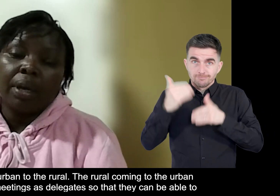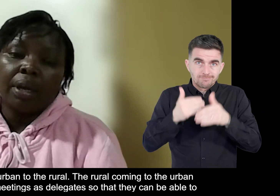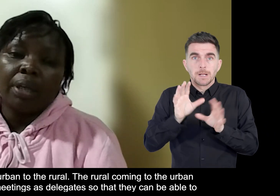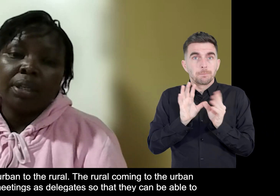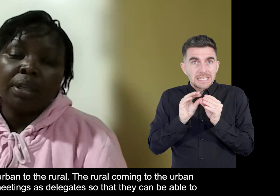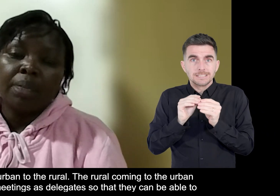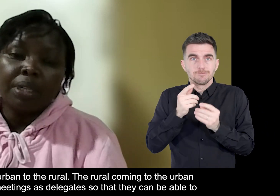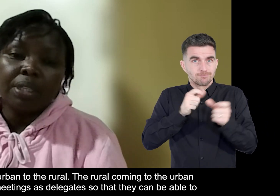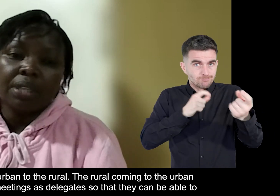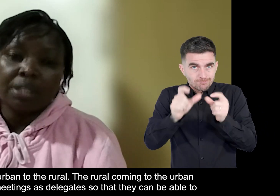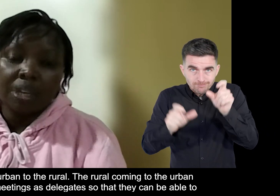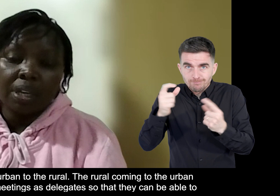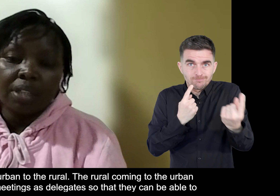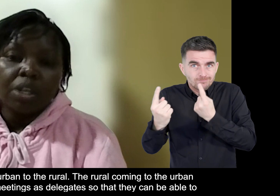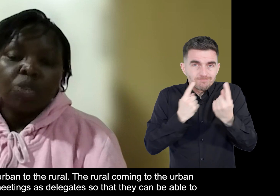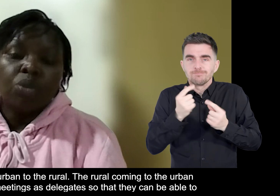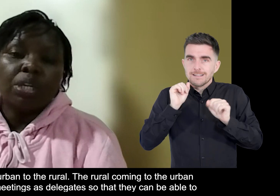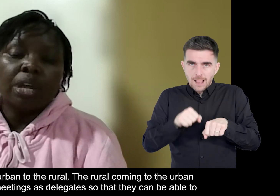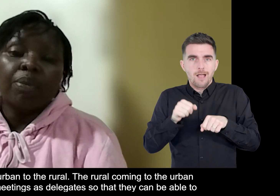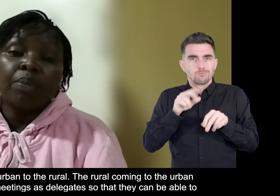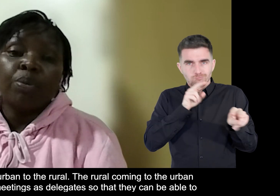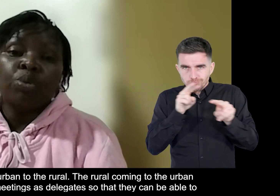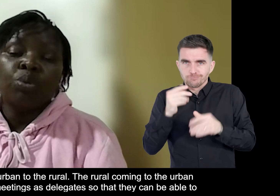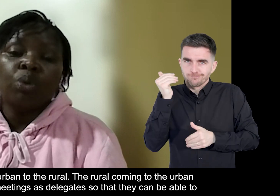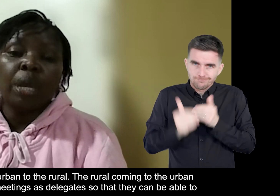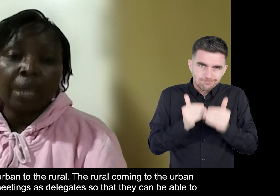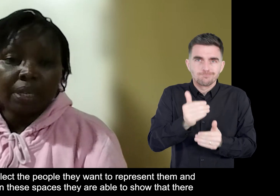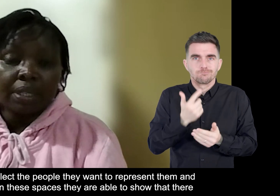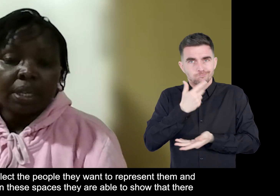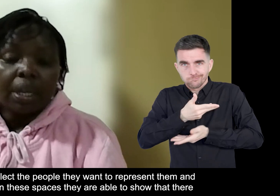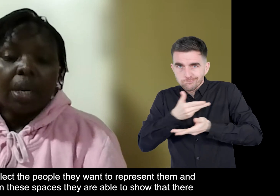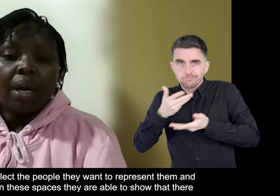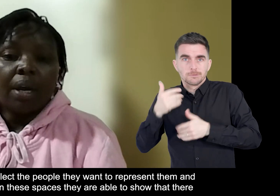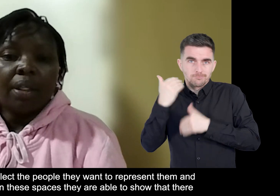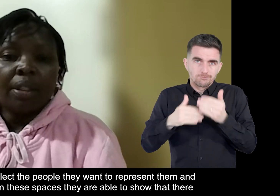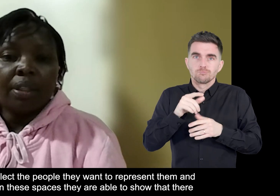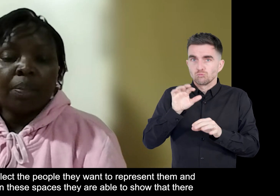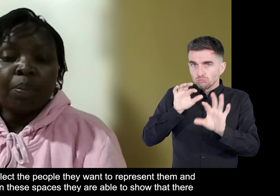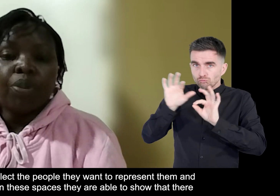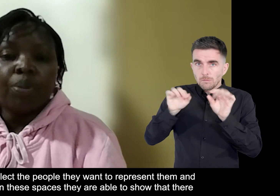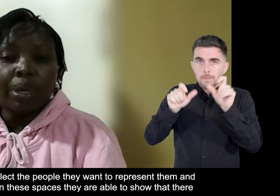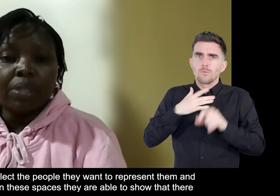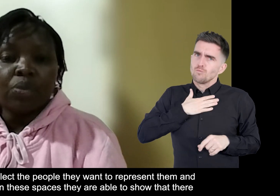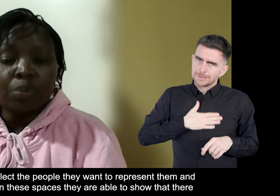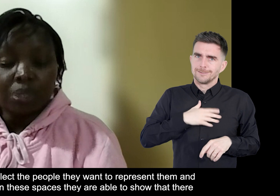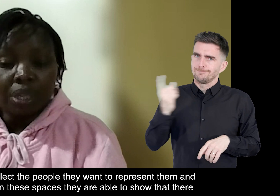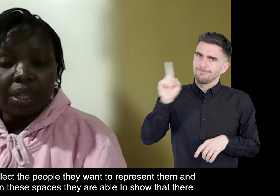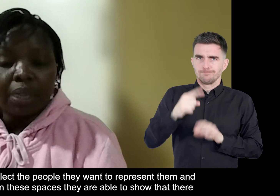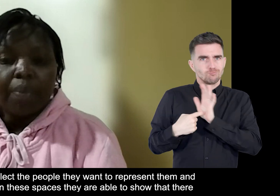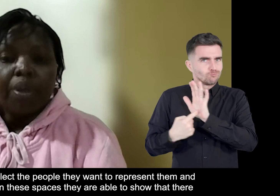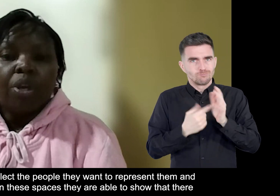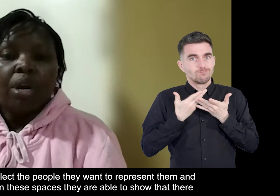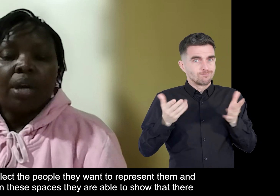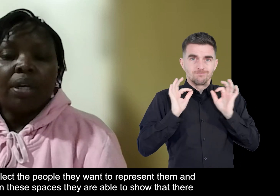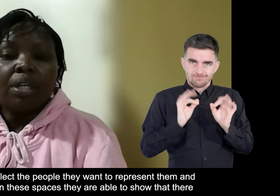urban meetings as delegates, so that they can be able to elect the people they want to